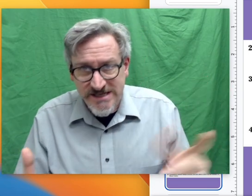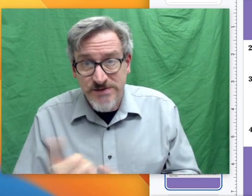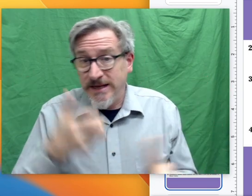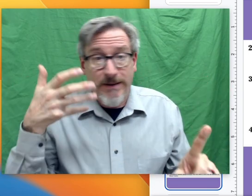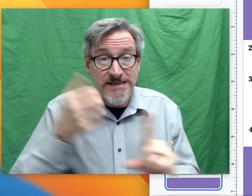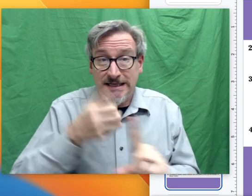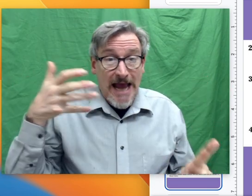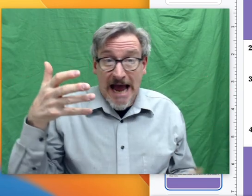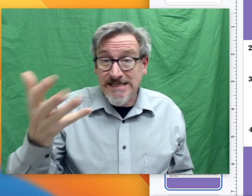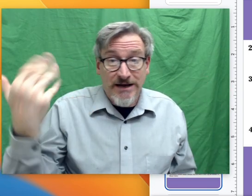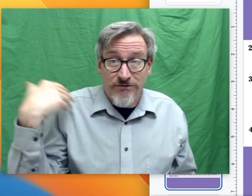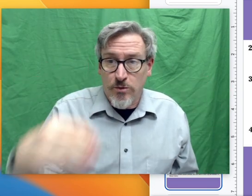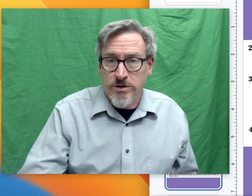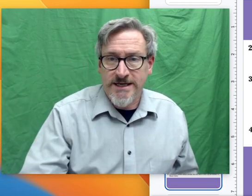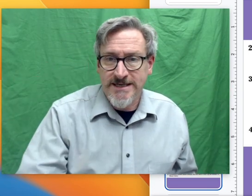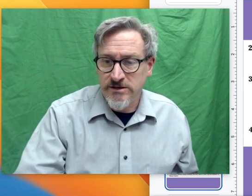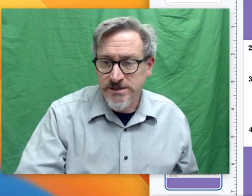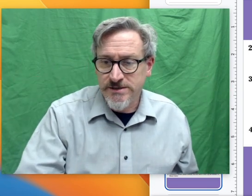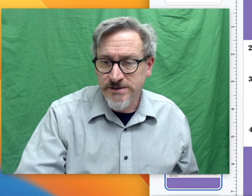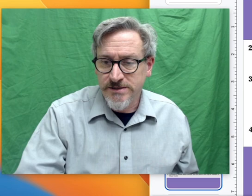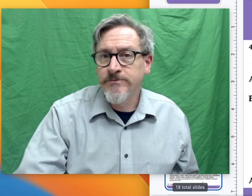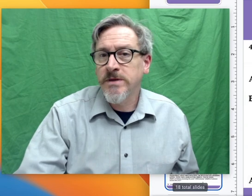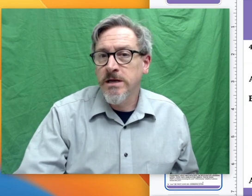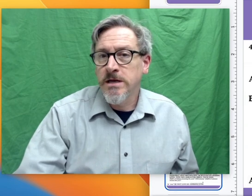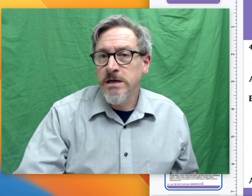this is me basically asking for more details.